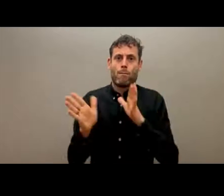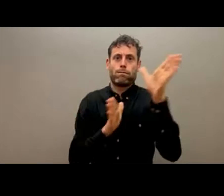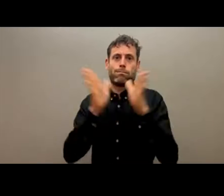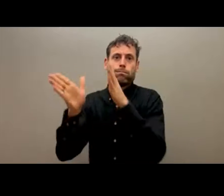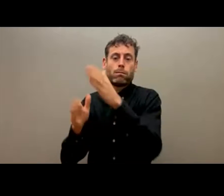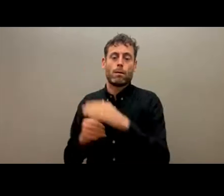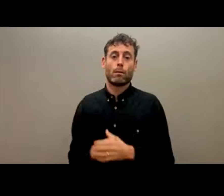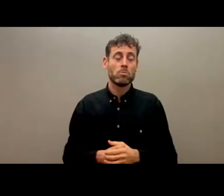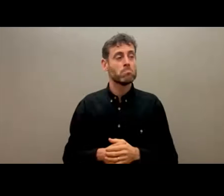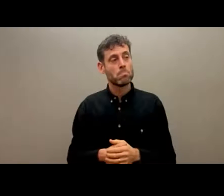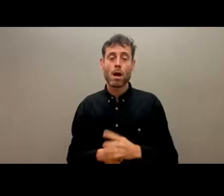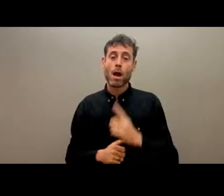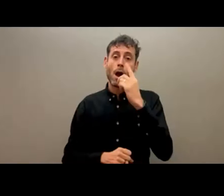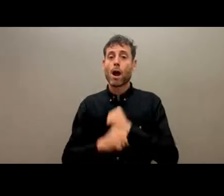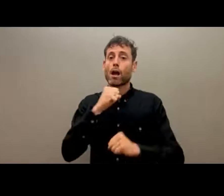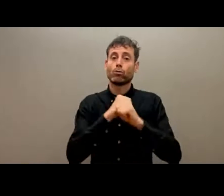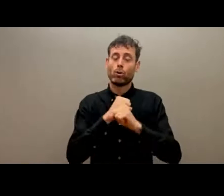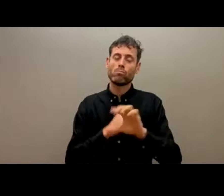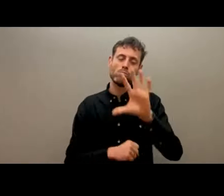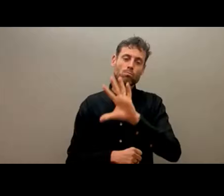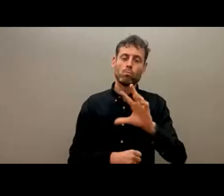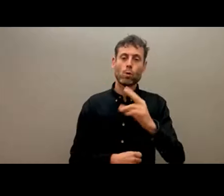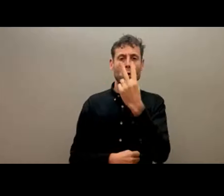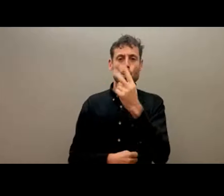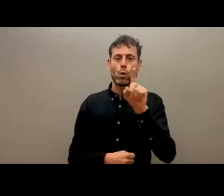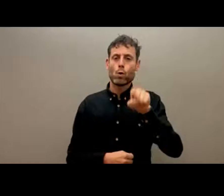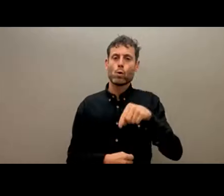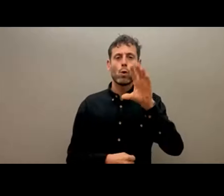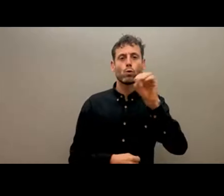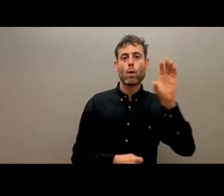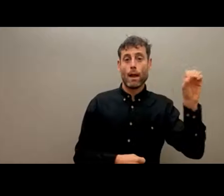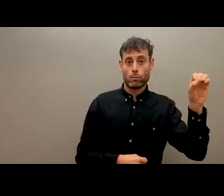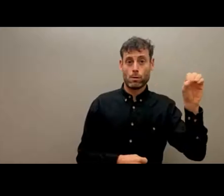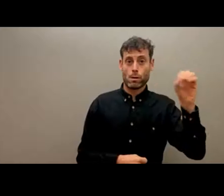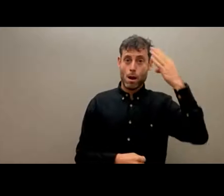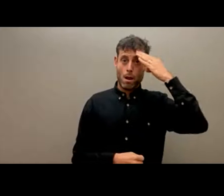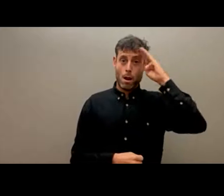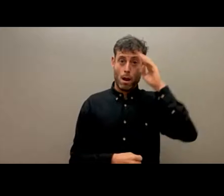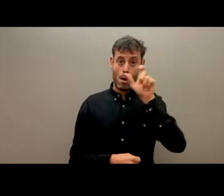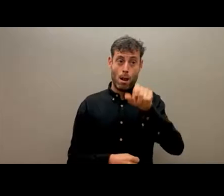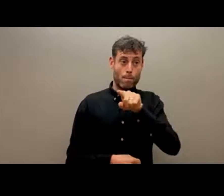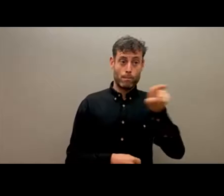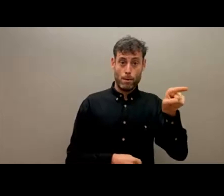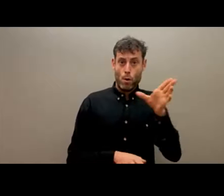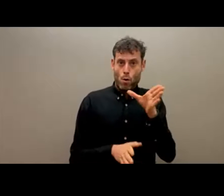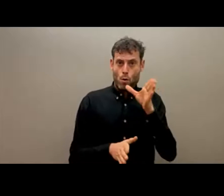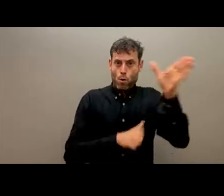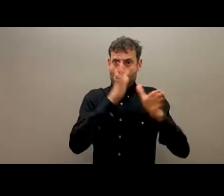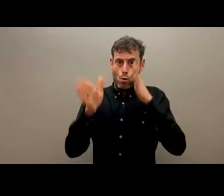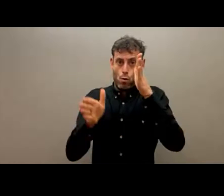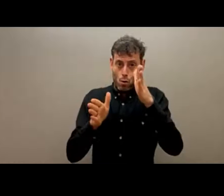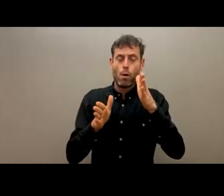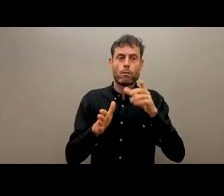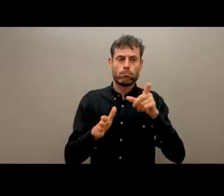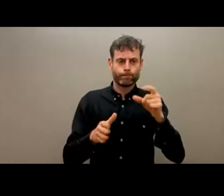people travelling on an international volunteer assignment every year, which is quite a significant number when